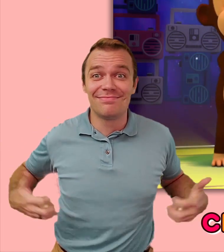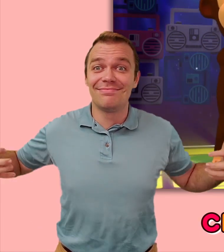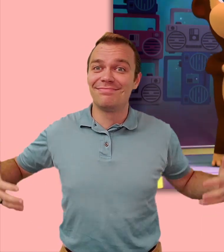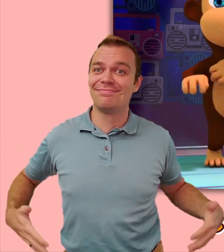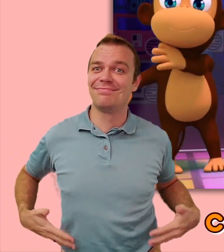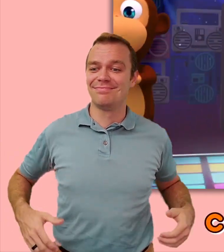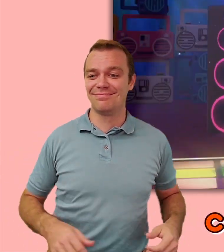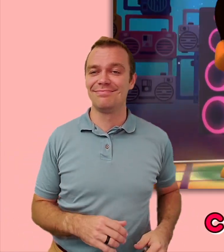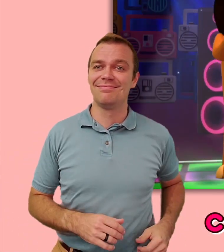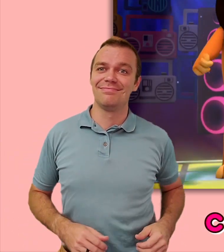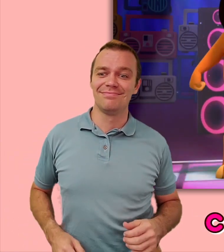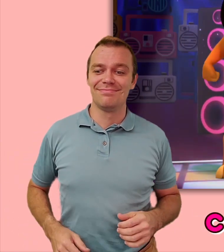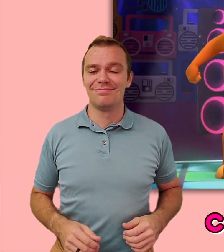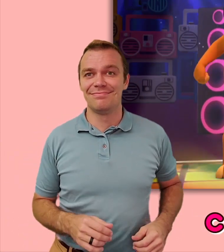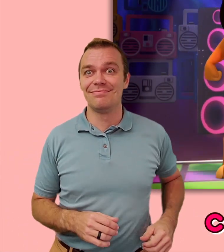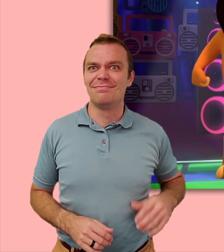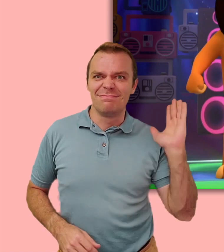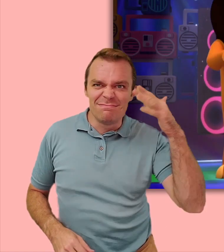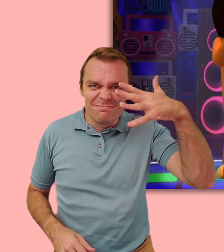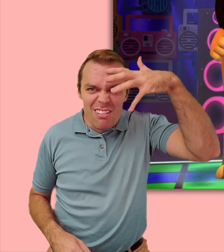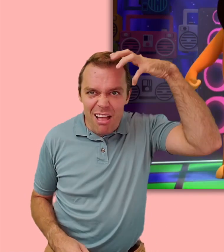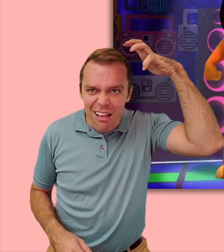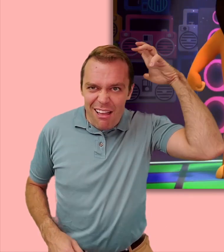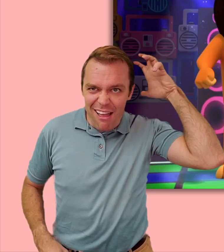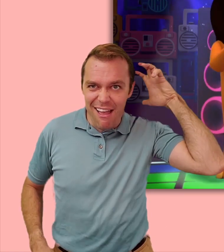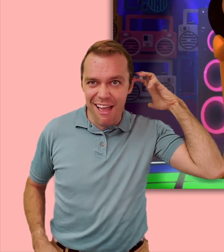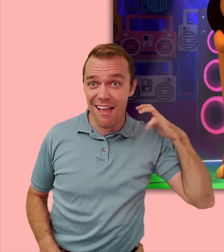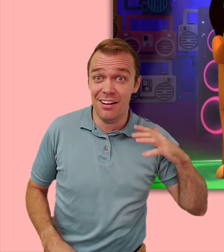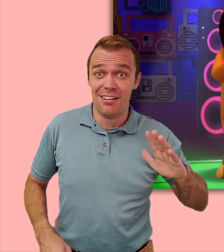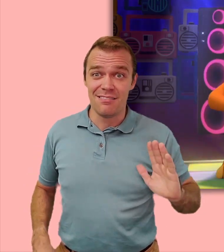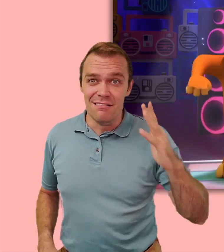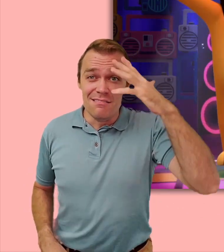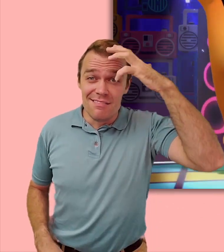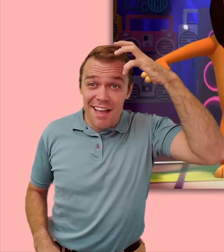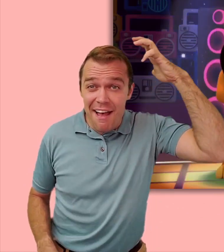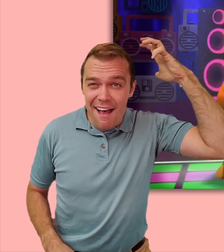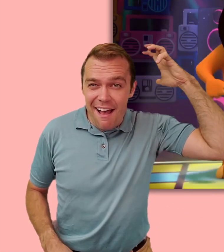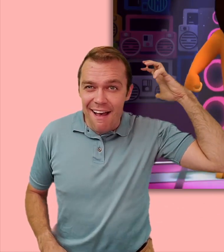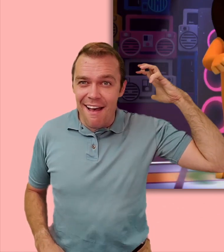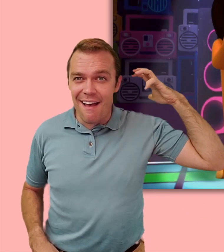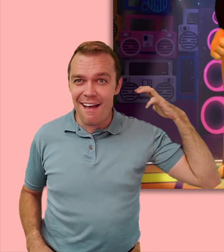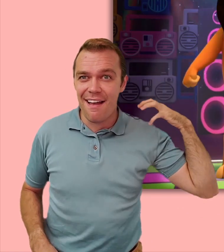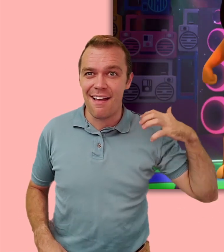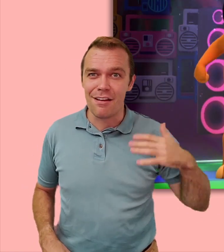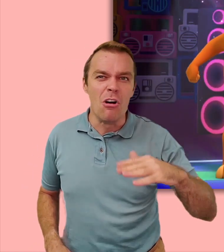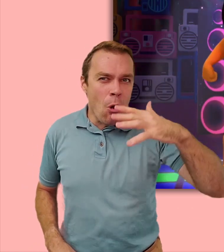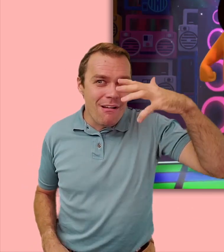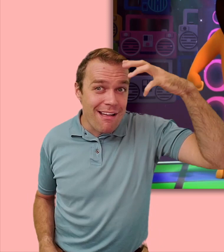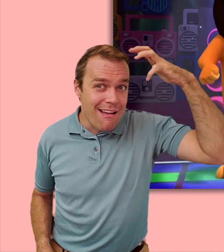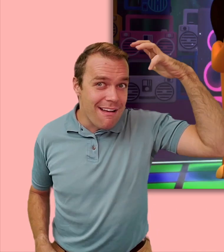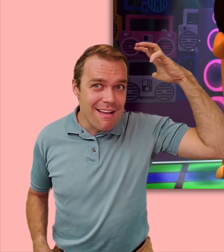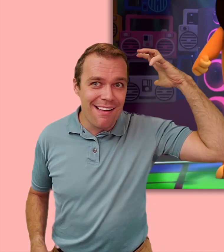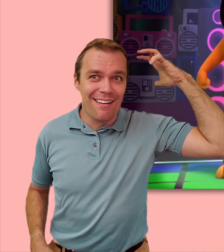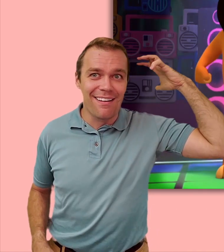chatter. Can you hear the lion go roar roar roar? Listen to the lion go